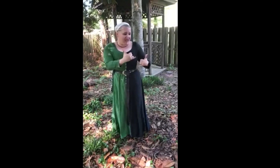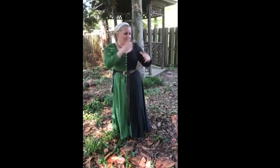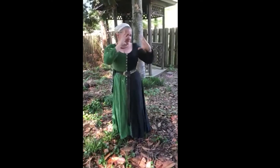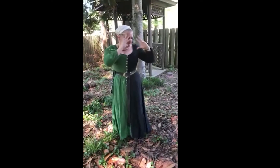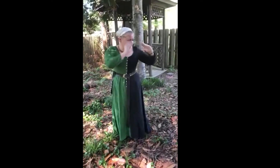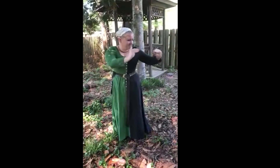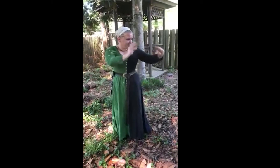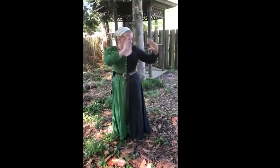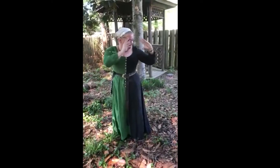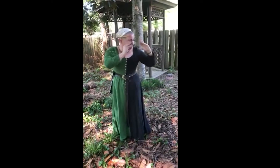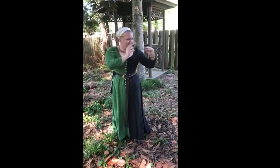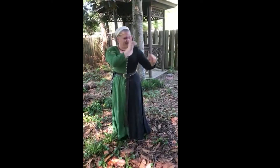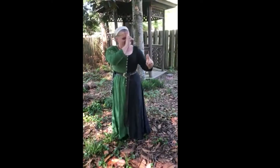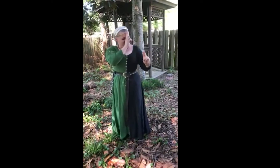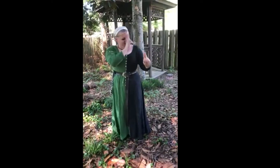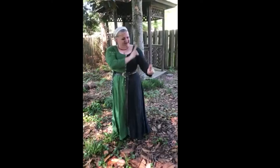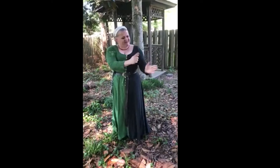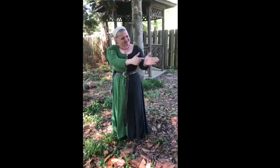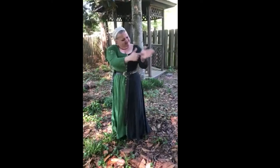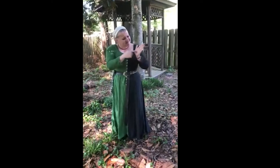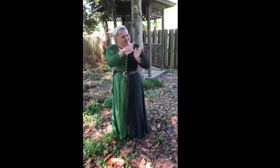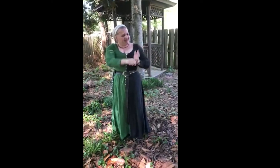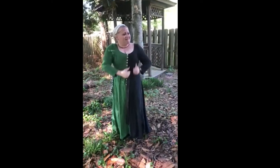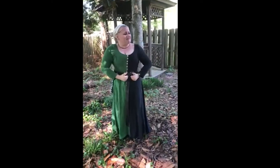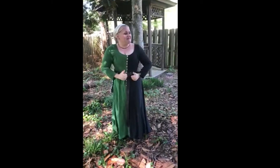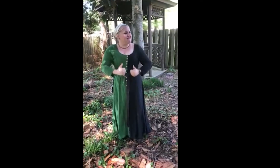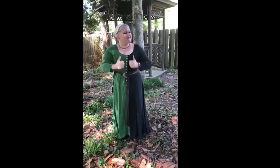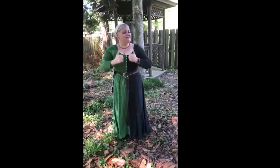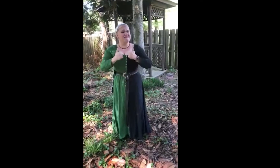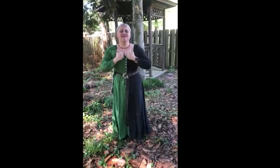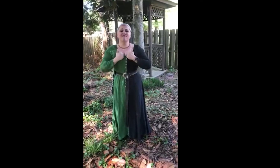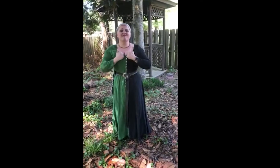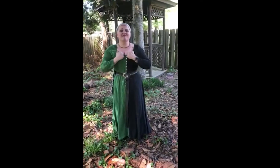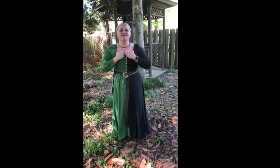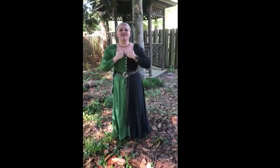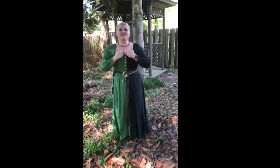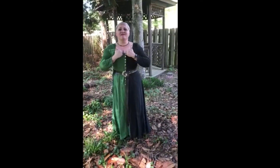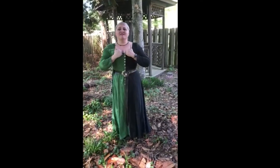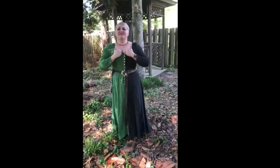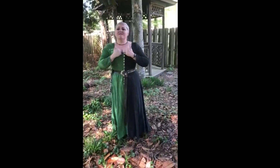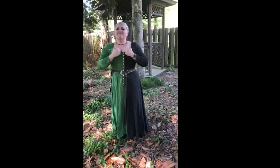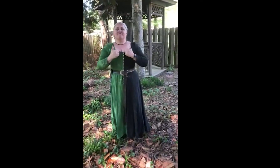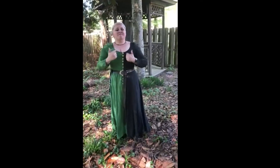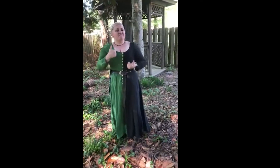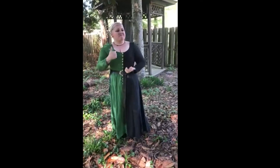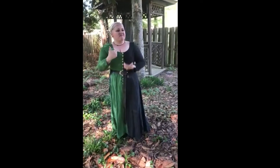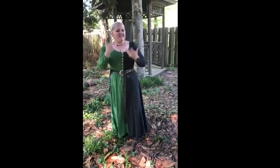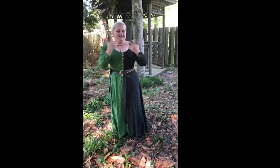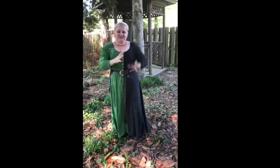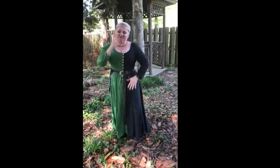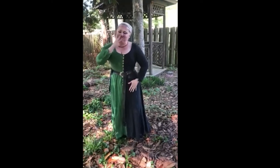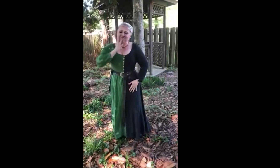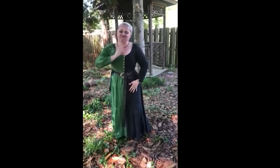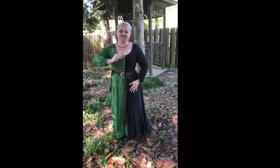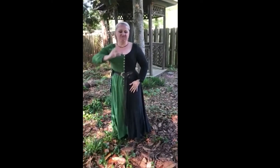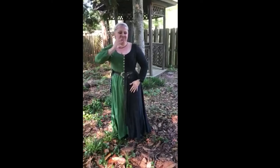my boy, the honor in this life. I have seen just as I